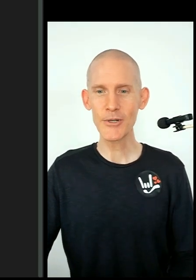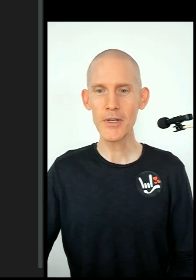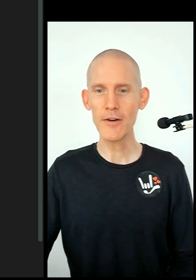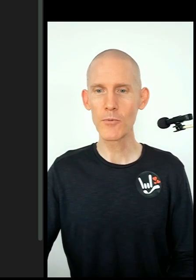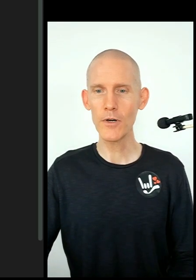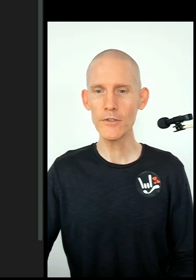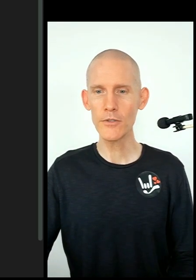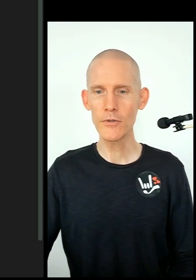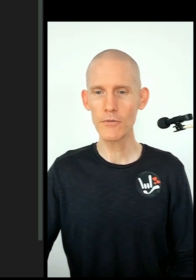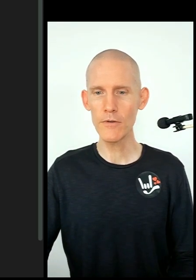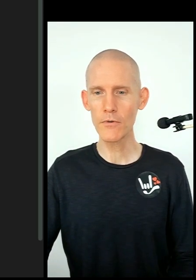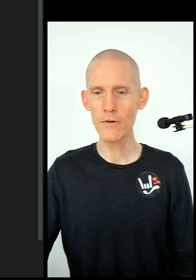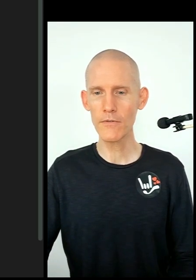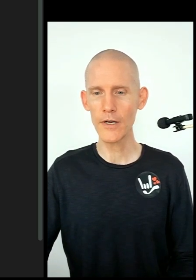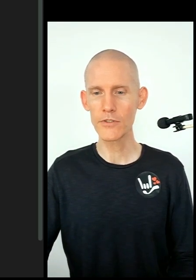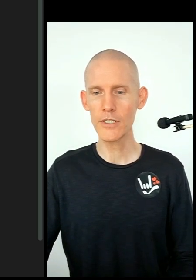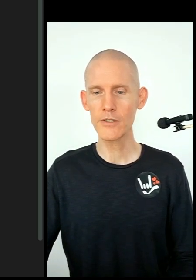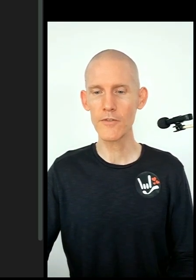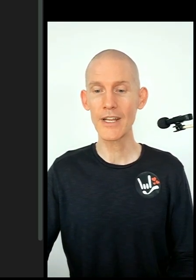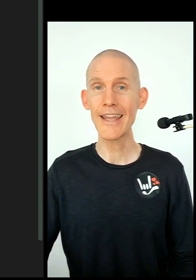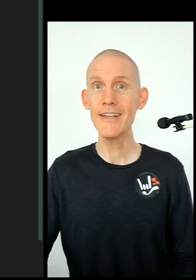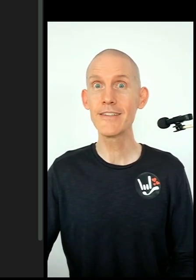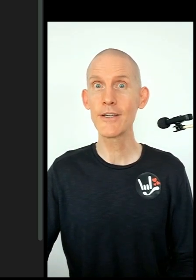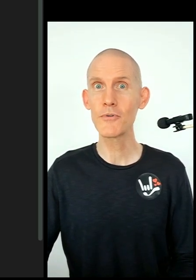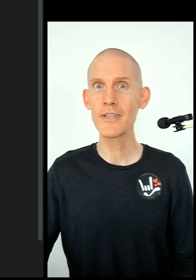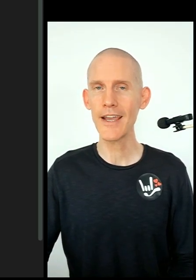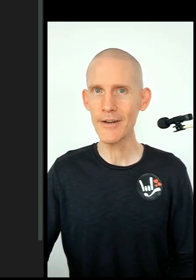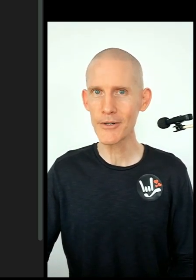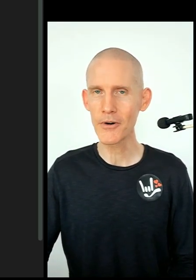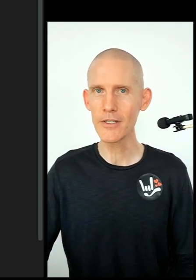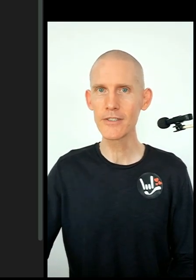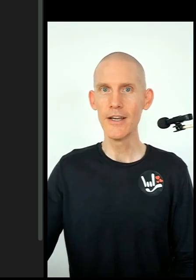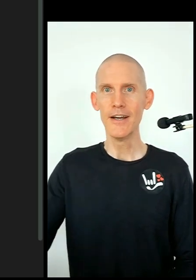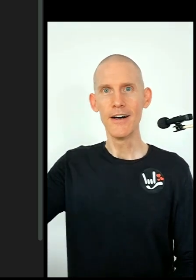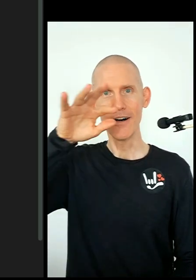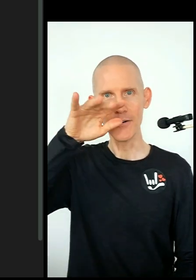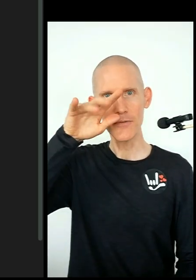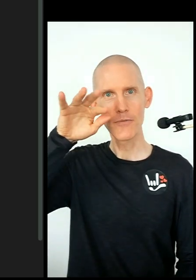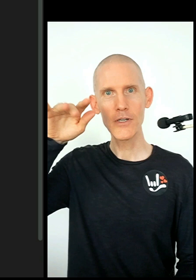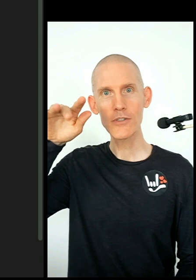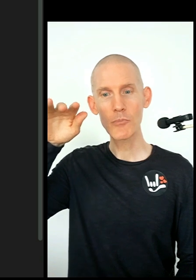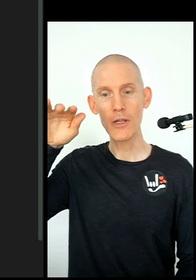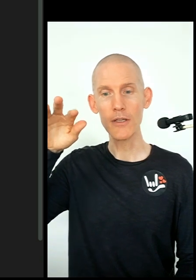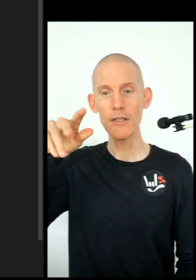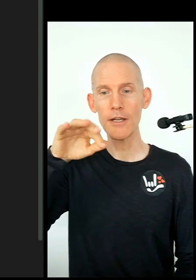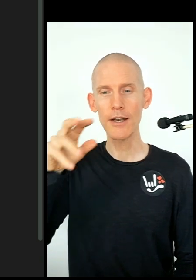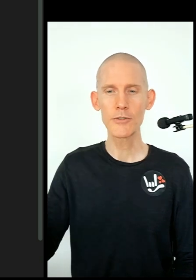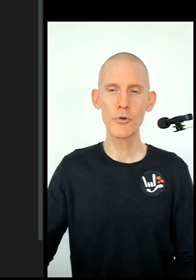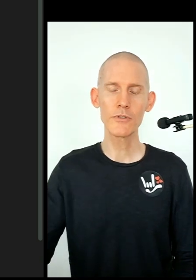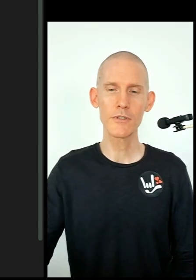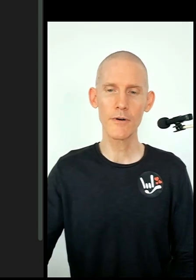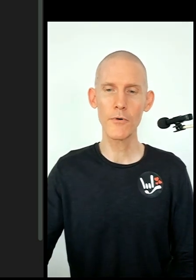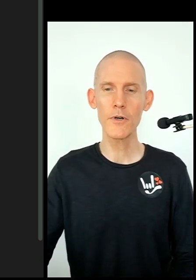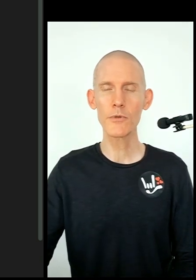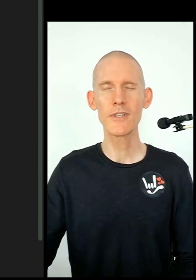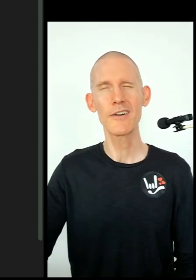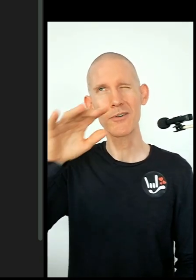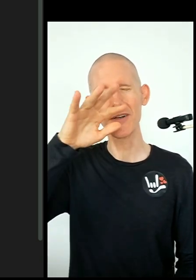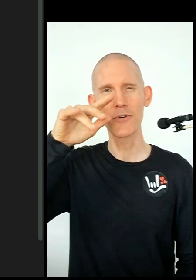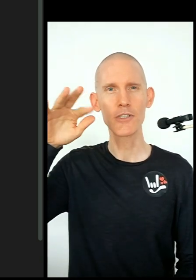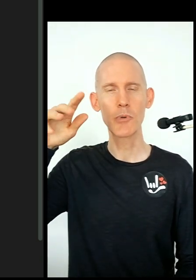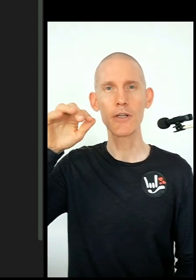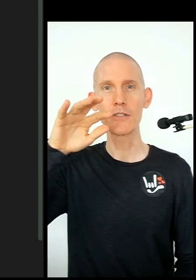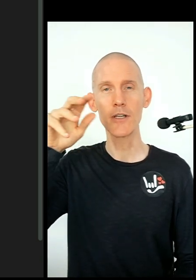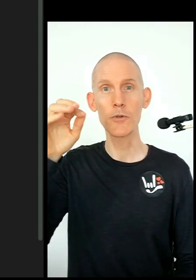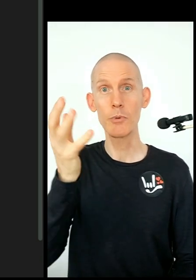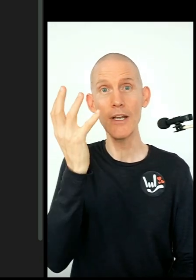haha. So we have 1, 2, 3, 4, 5, 6, 7, 8 different categories of finger spelling. And I suppose a phone number is not